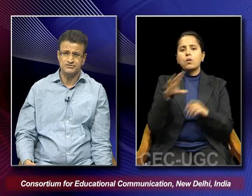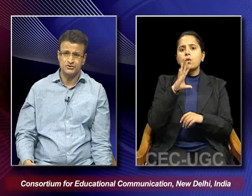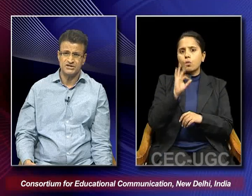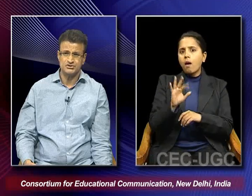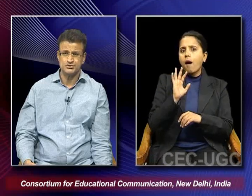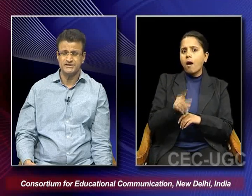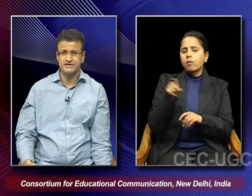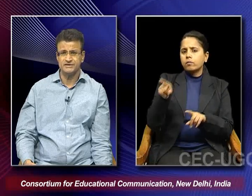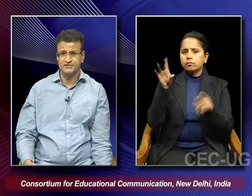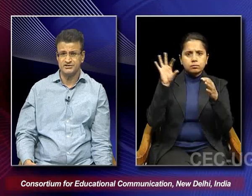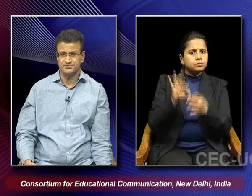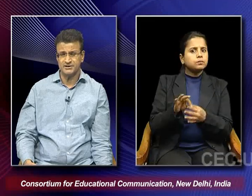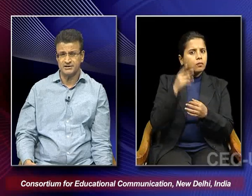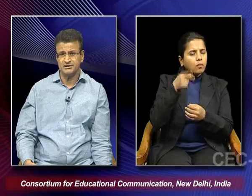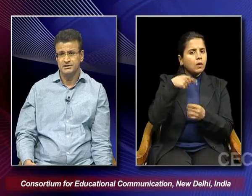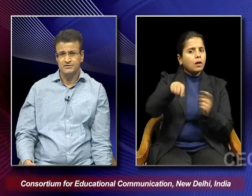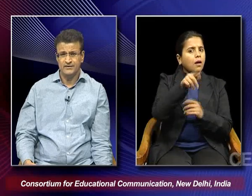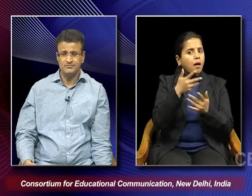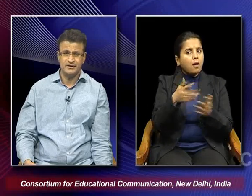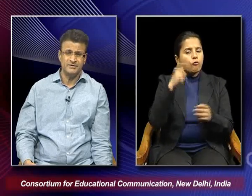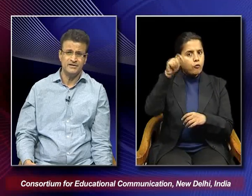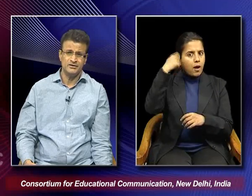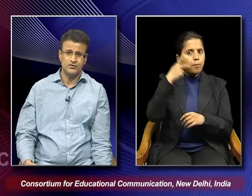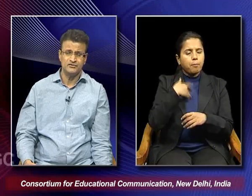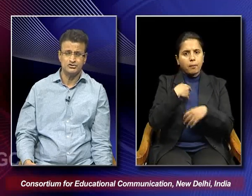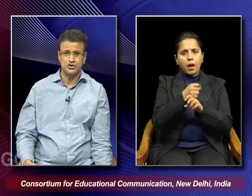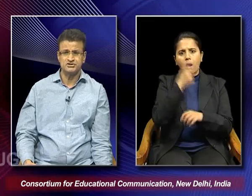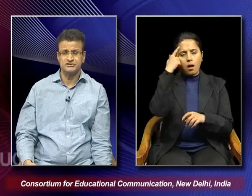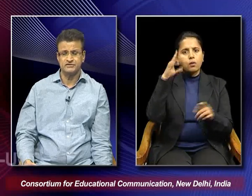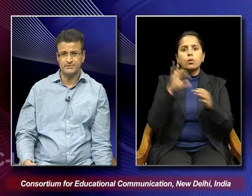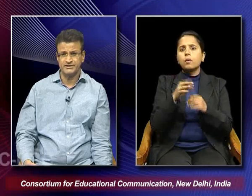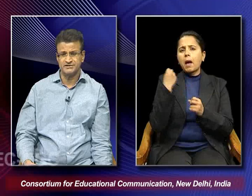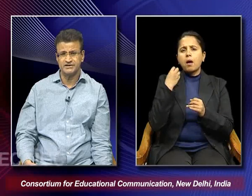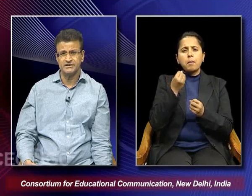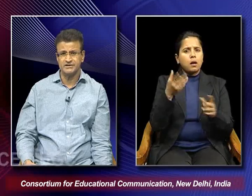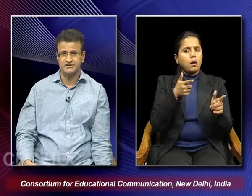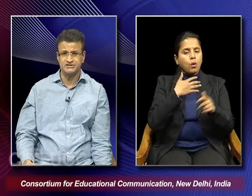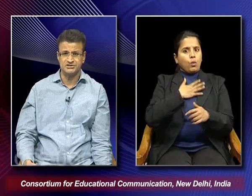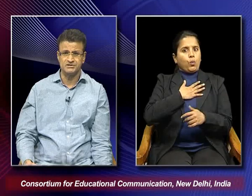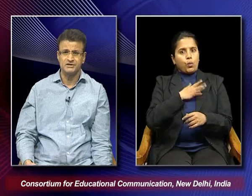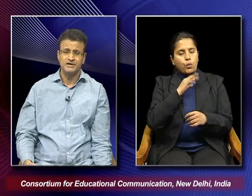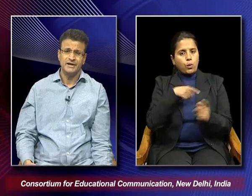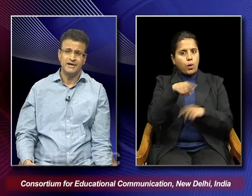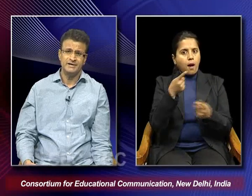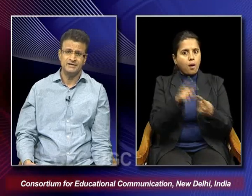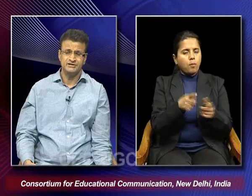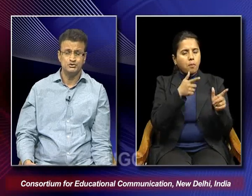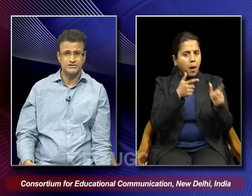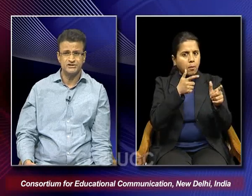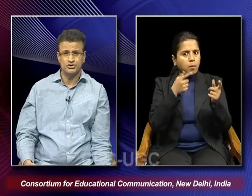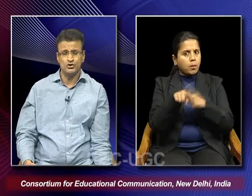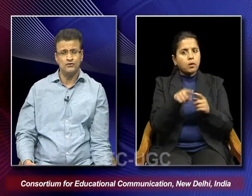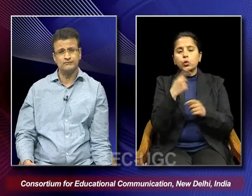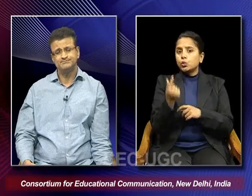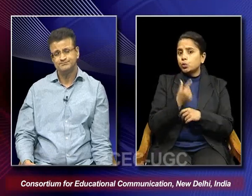which was associated with this particular film, and many of the shots, they were breathtaking in nature, and the